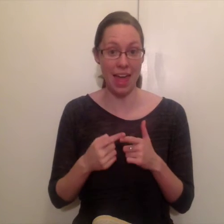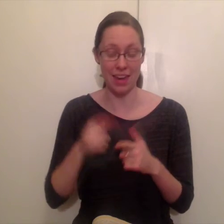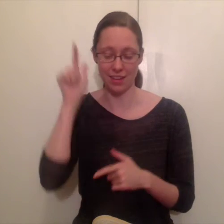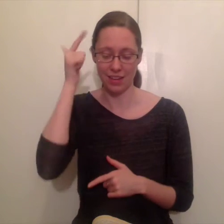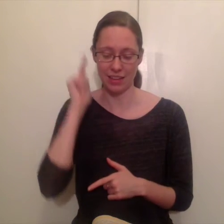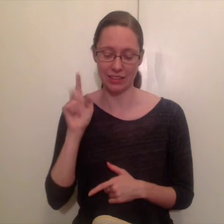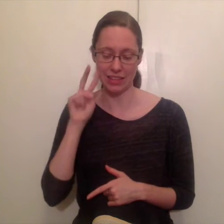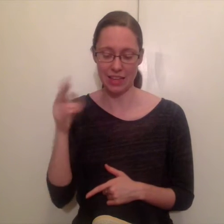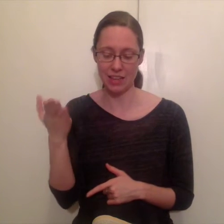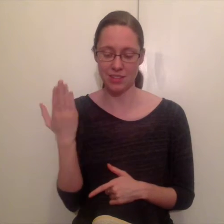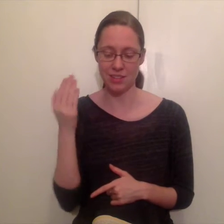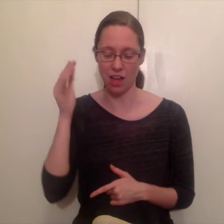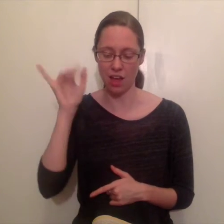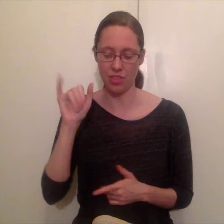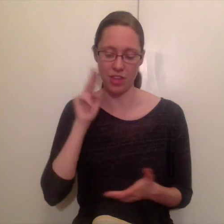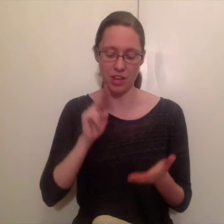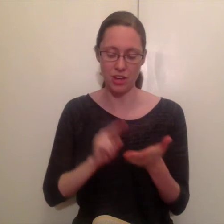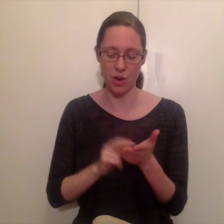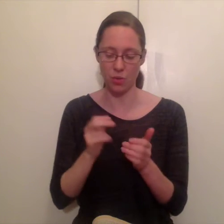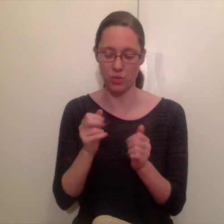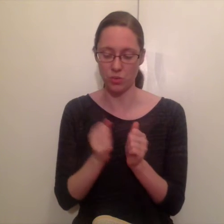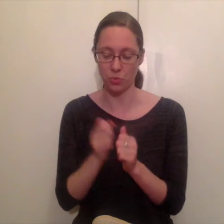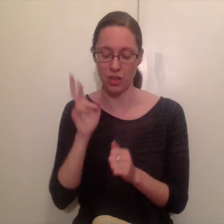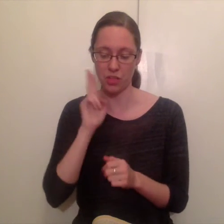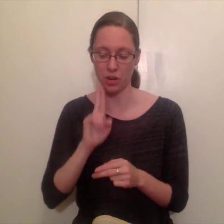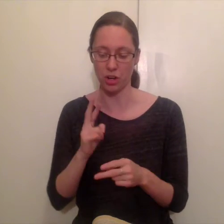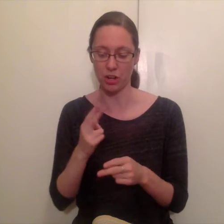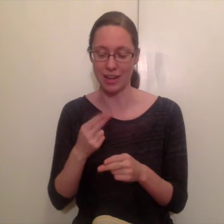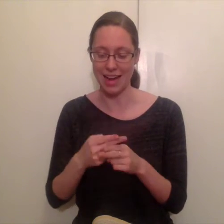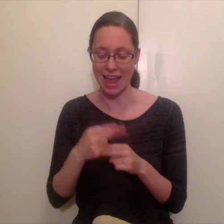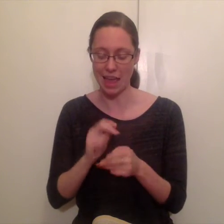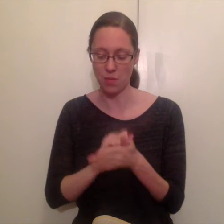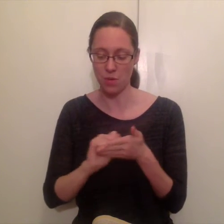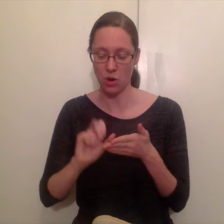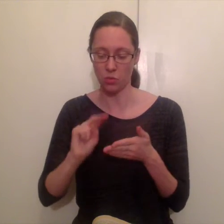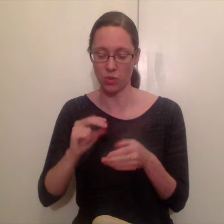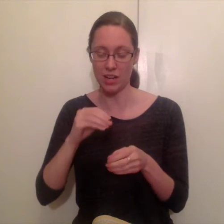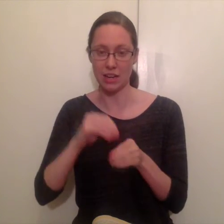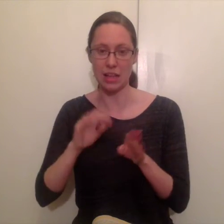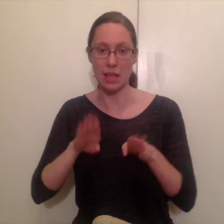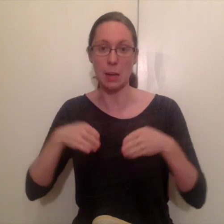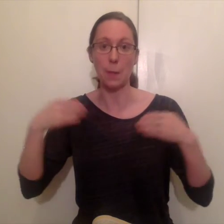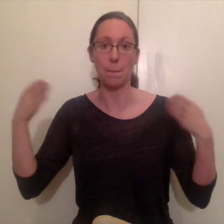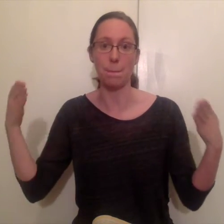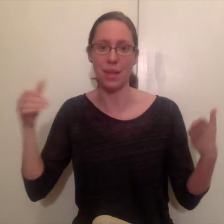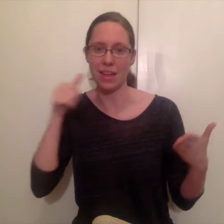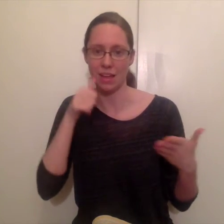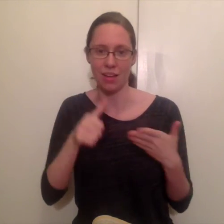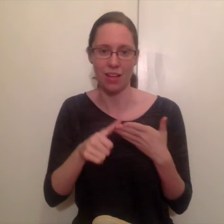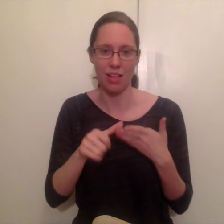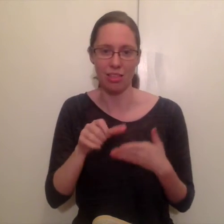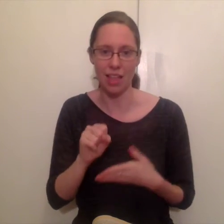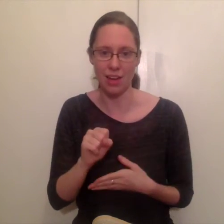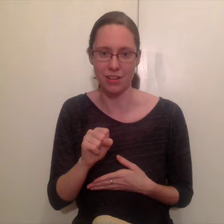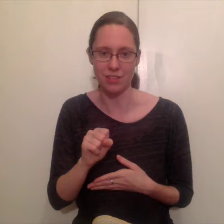Then Leah saw the note with her name written in big letters.